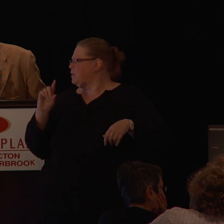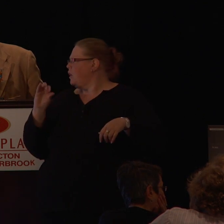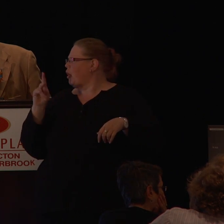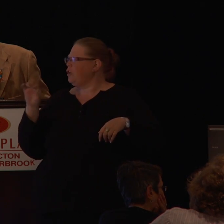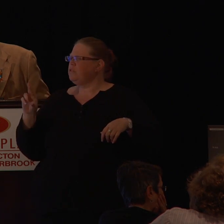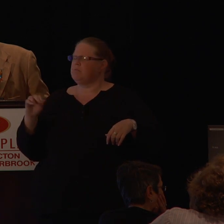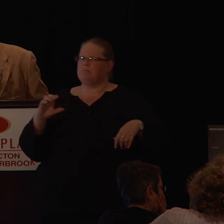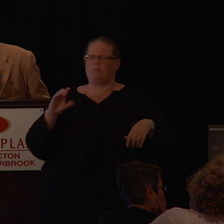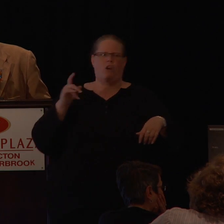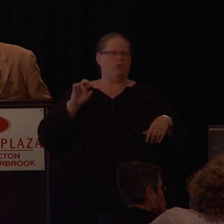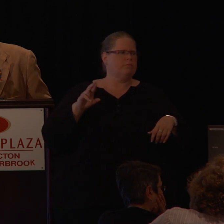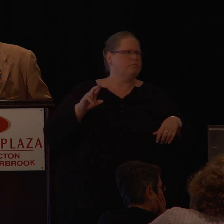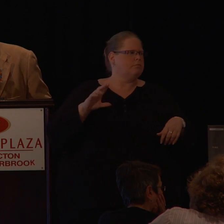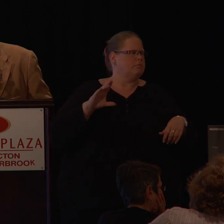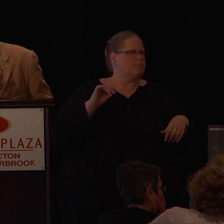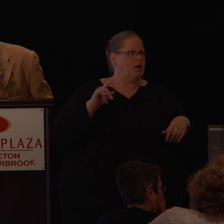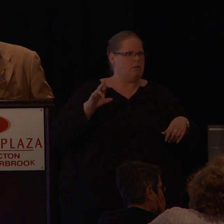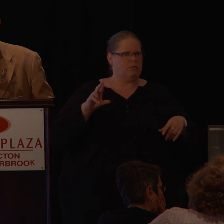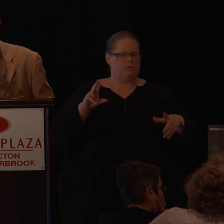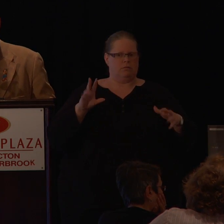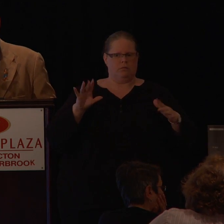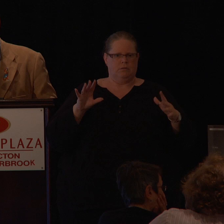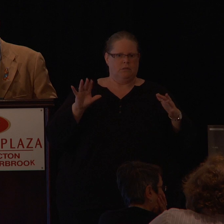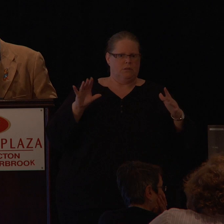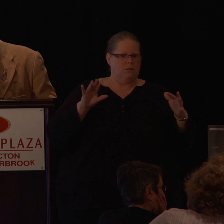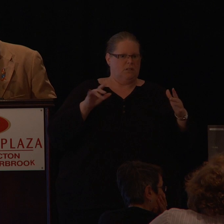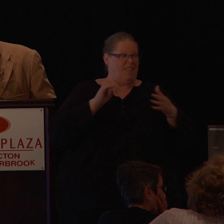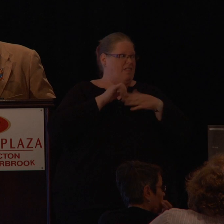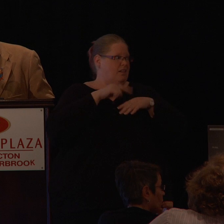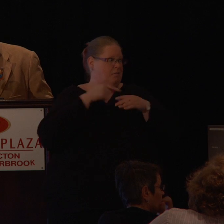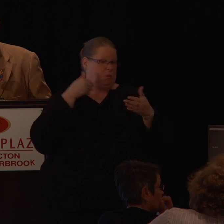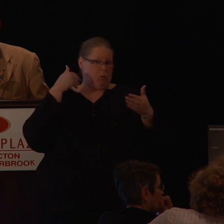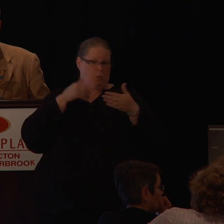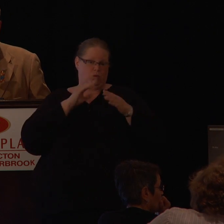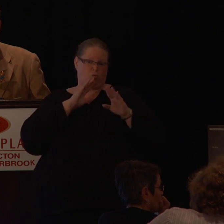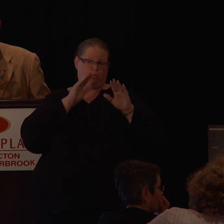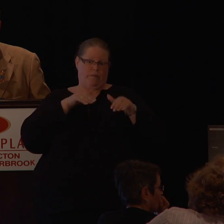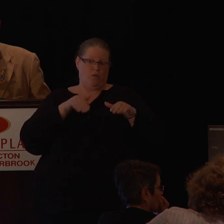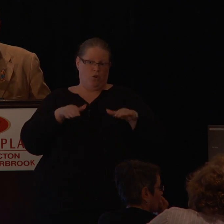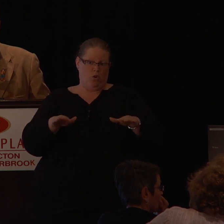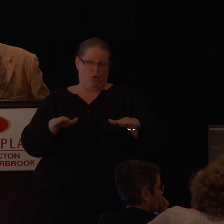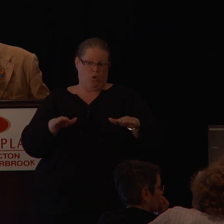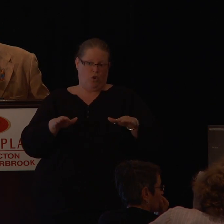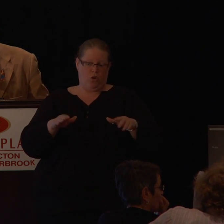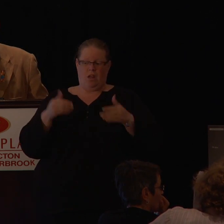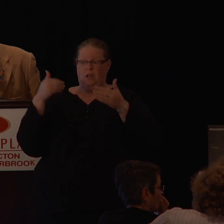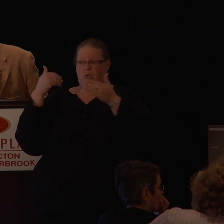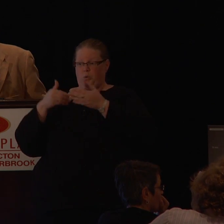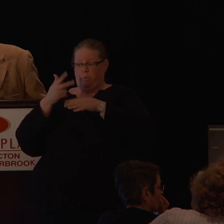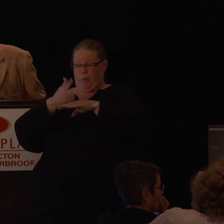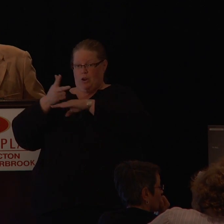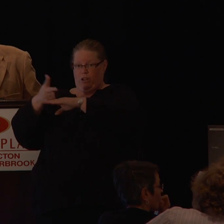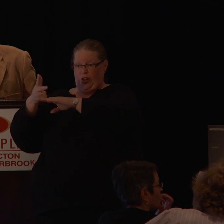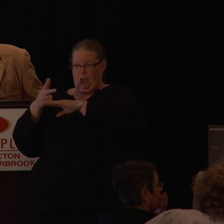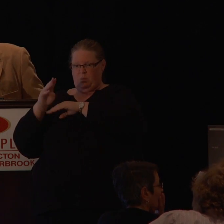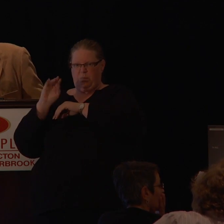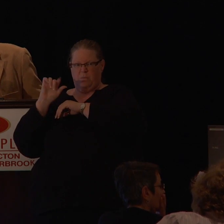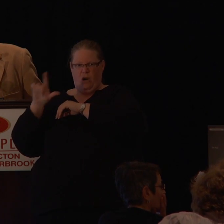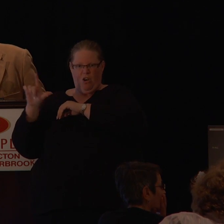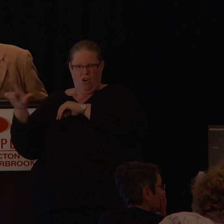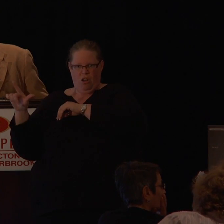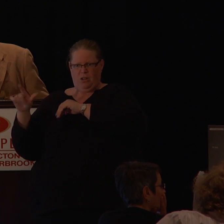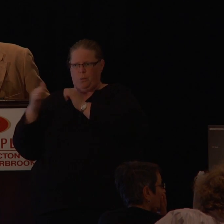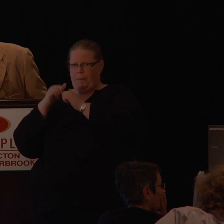panic. We lived close to a river. At that time, we lived near a parking lot with a shopping center at the end, including